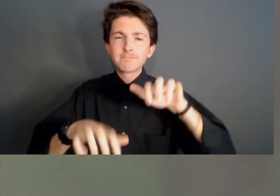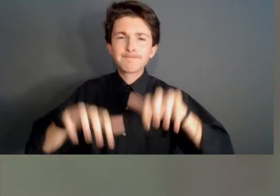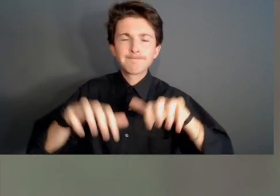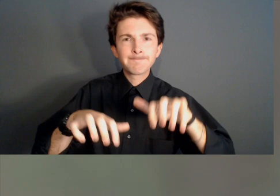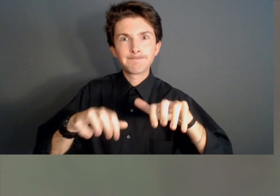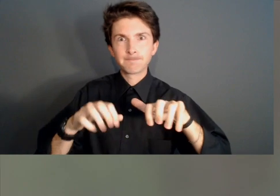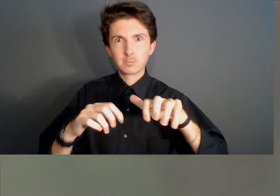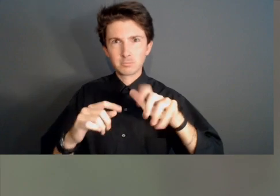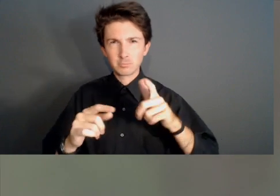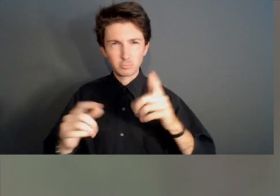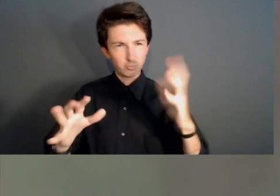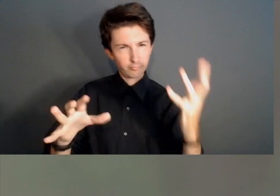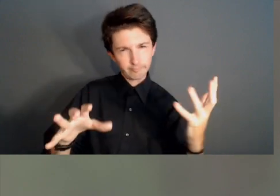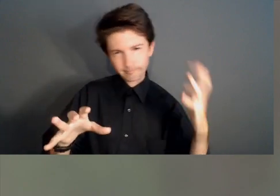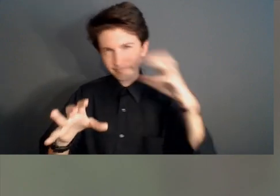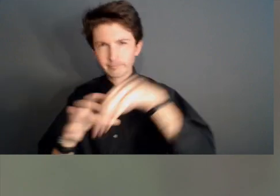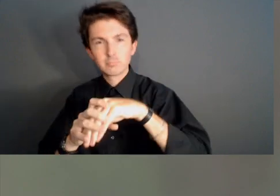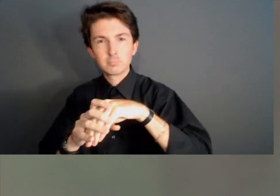to